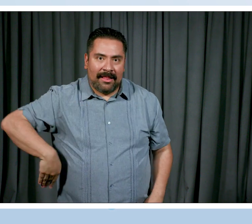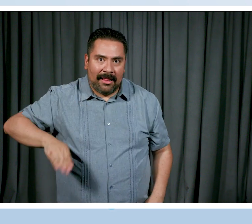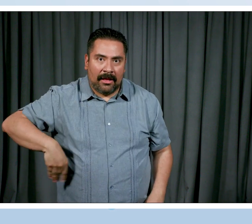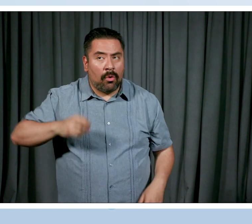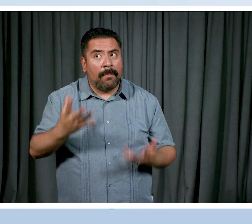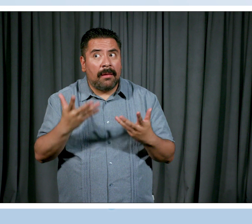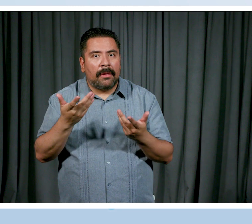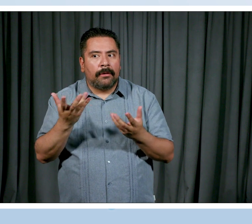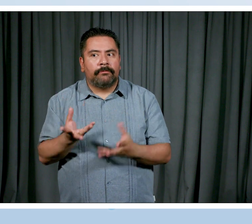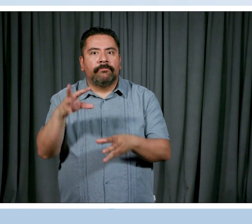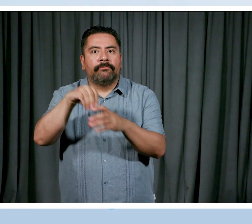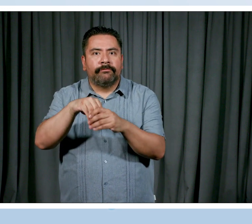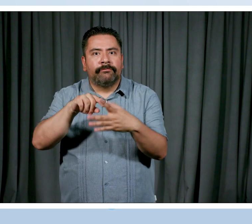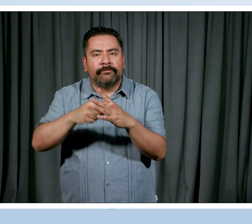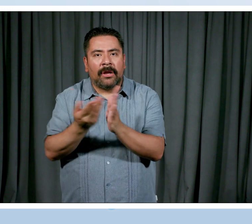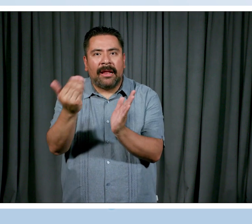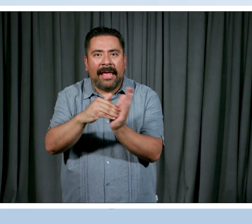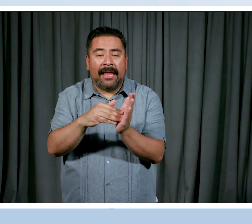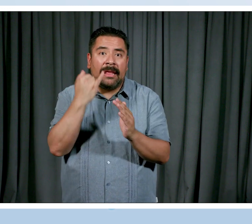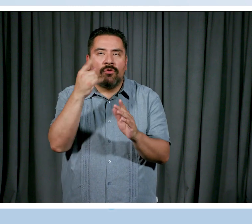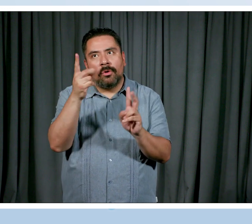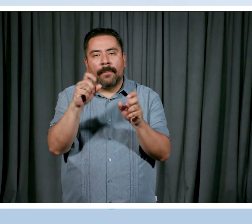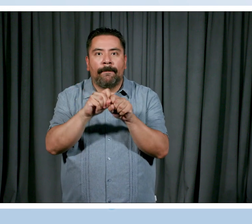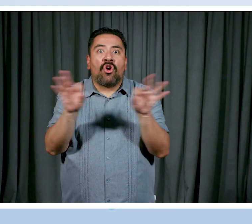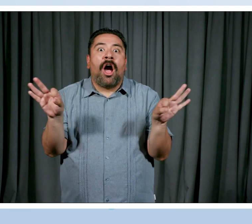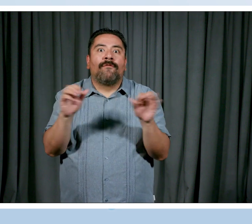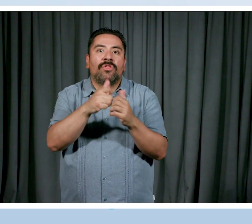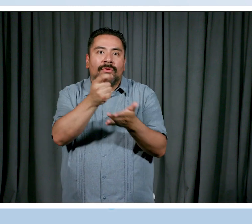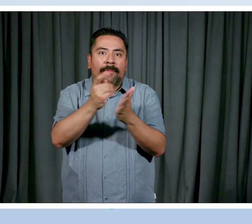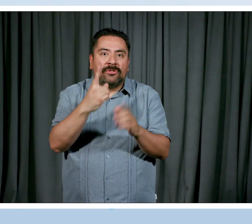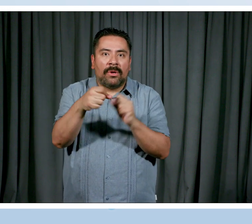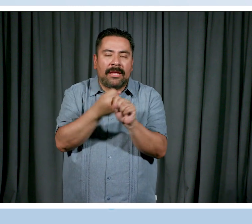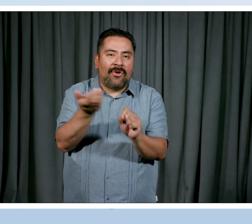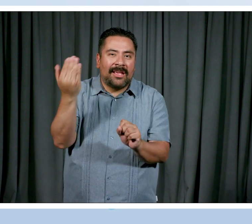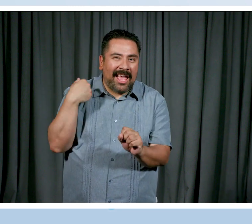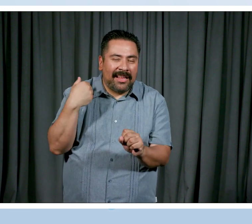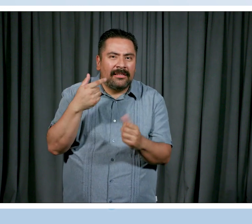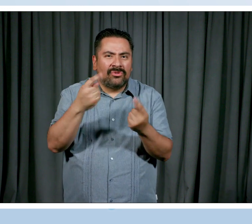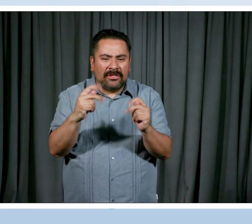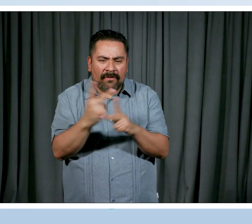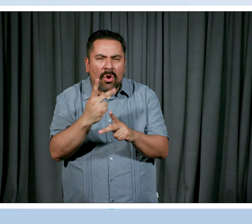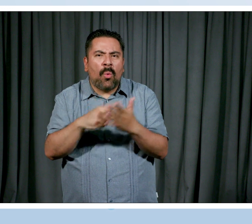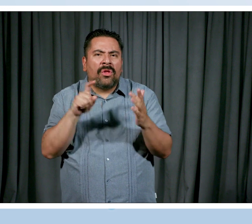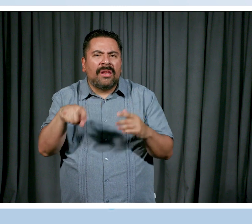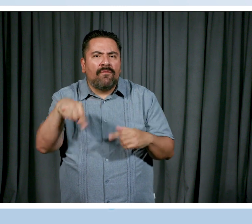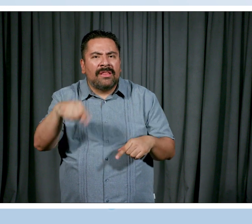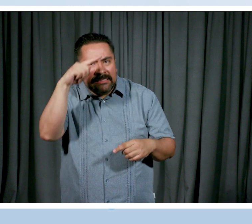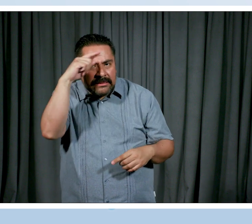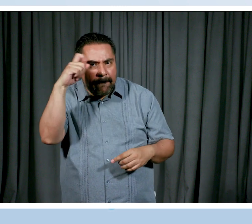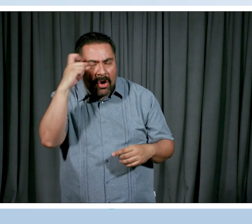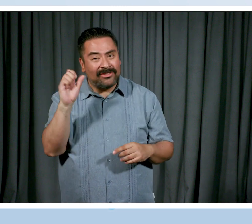maybe re-engage. If maybe you broke up with your therapist a year ago, maybe it's time to think about what do you need for this summer.